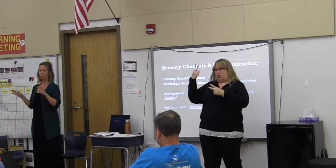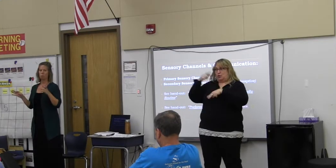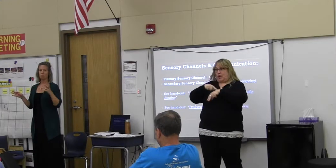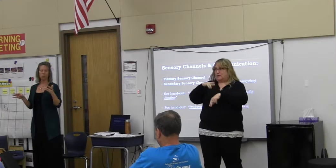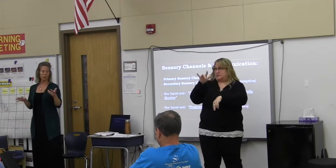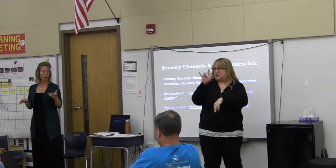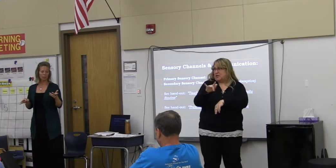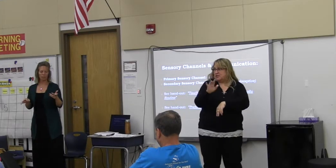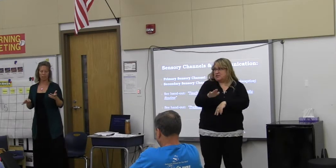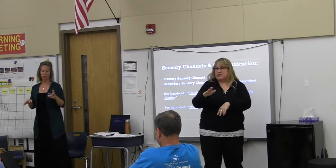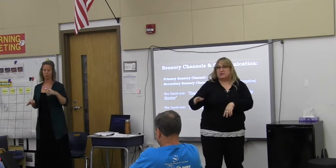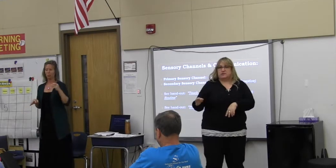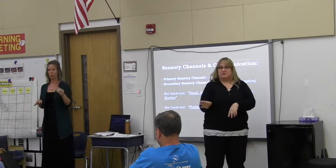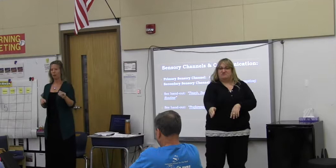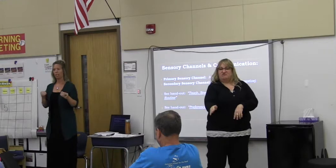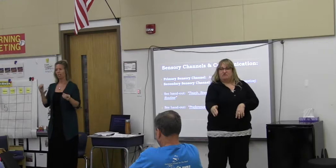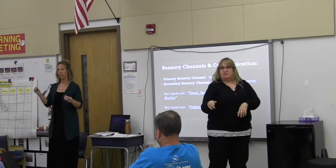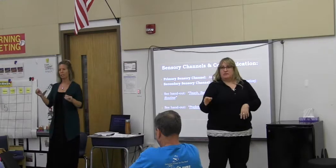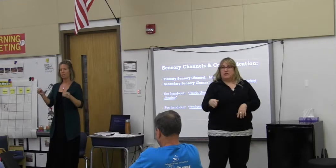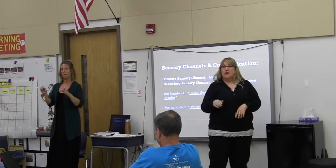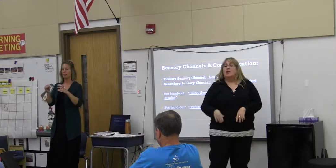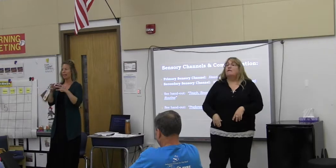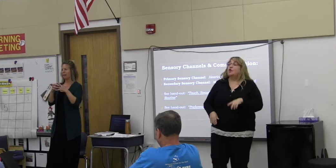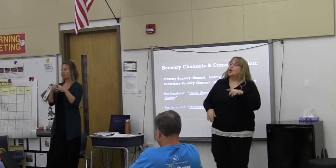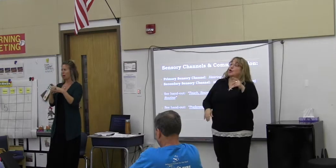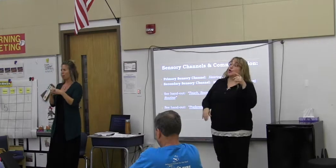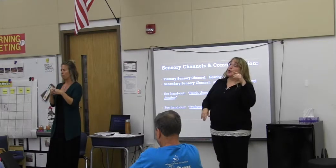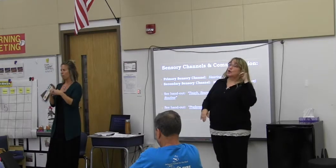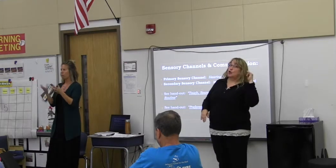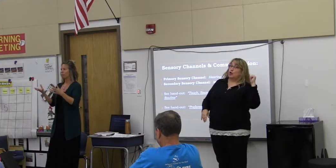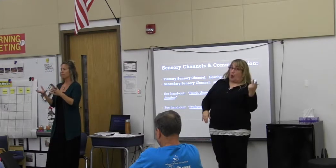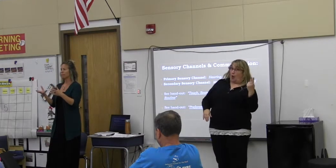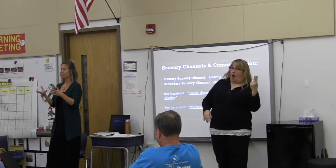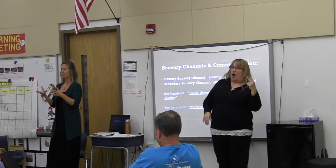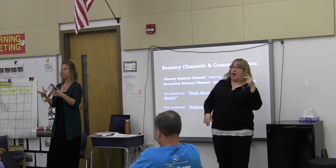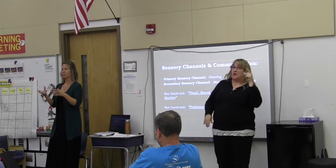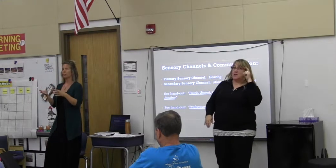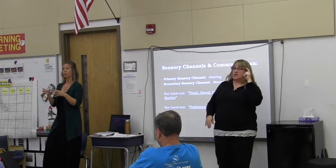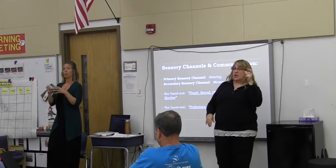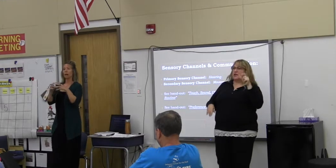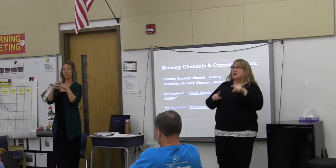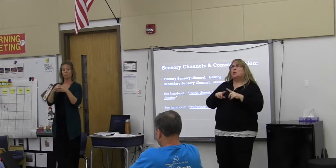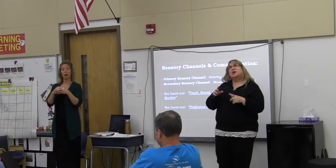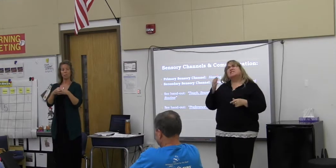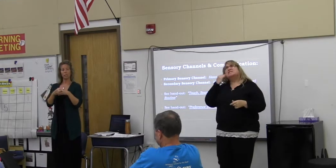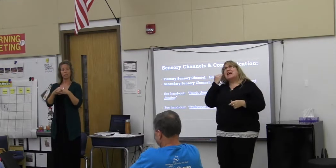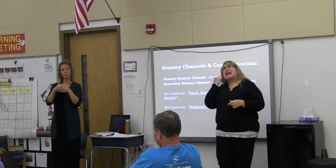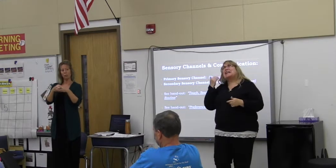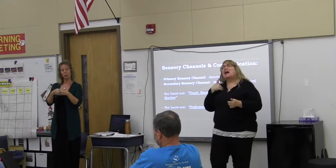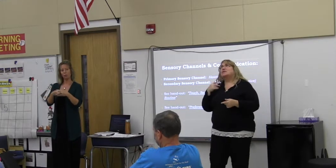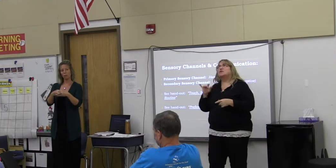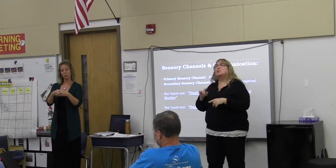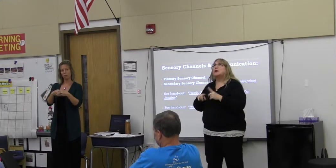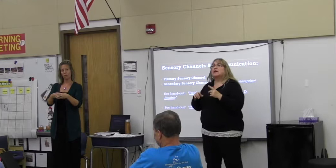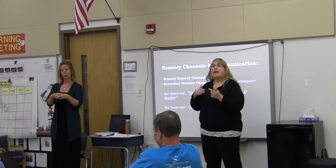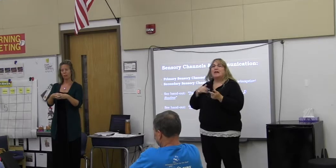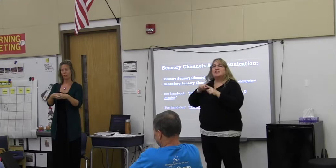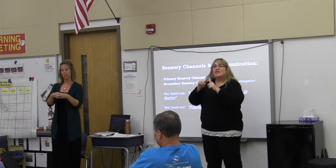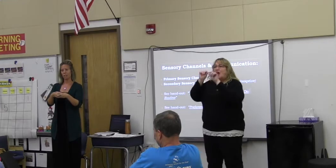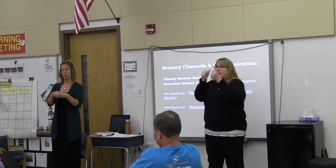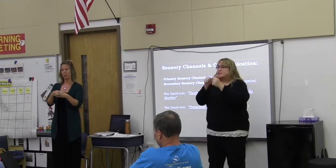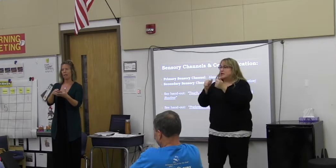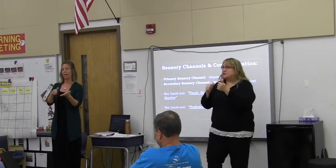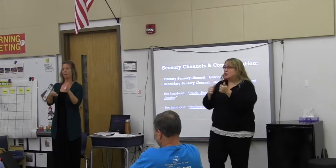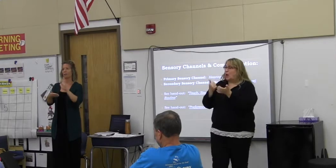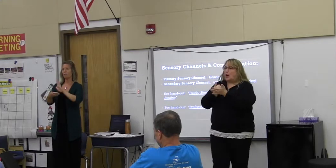have on the other kiddos, on Johan and Jaden, they have some objects. Well, yeah, Stan does too. Some objects that cue them of where they're getting